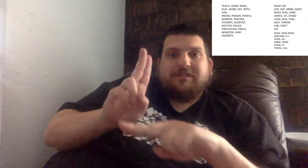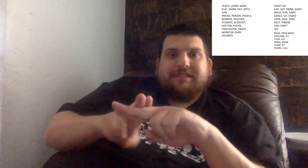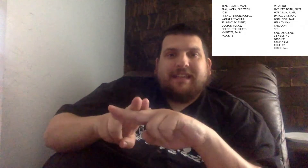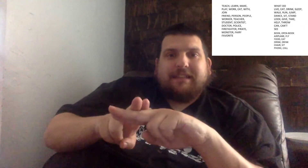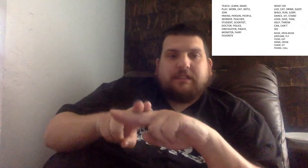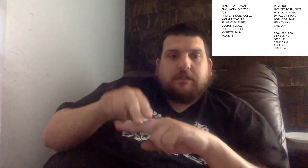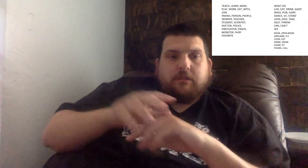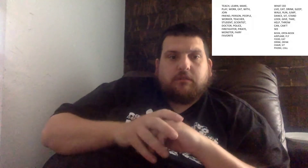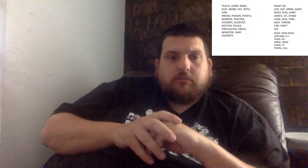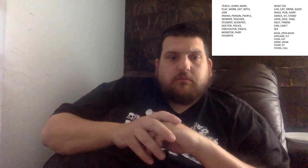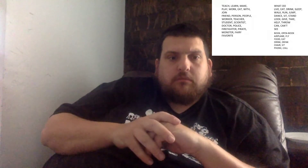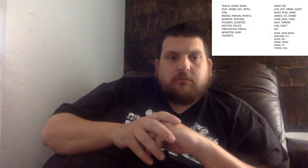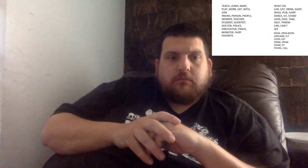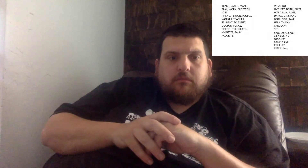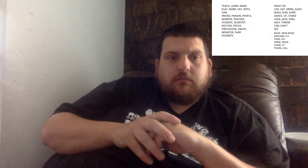chair, sit,